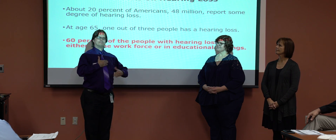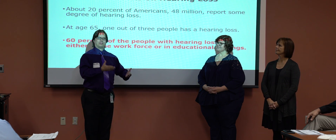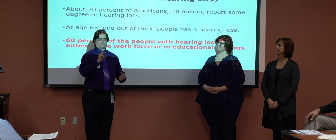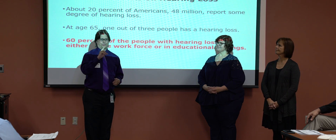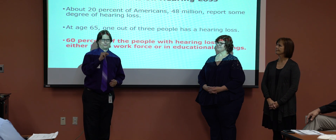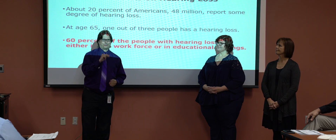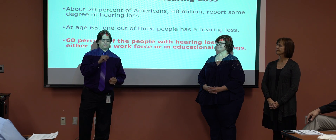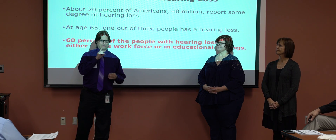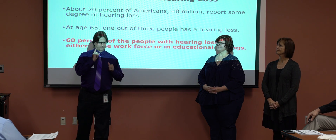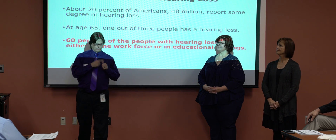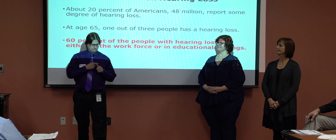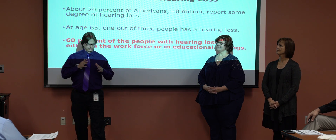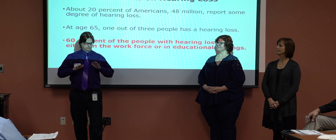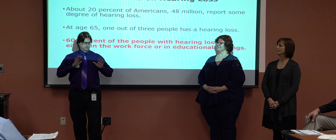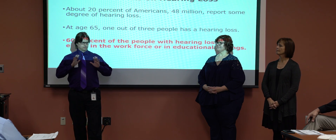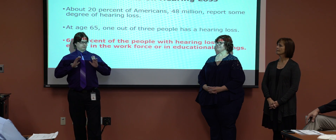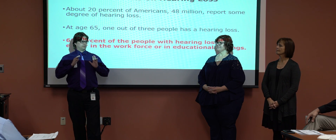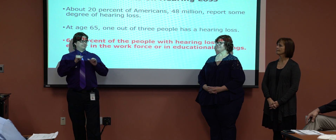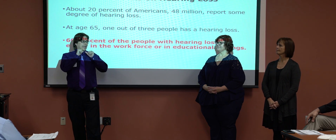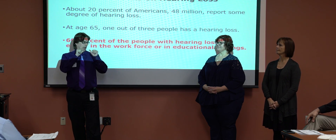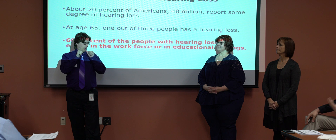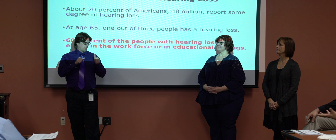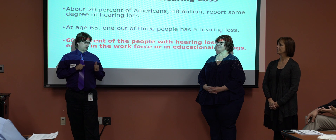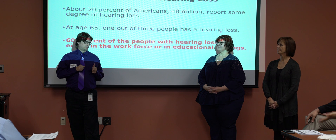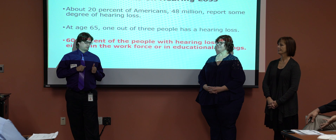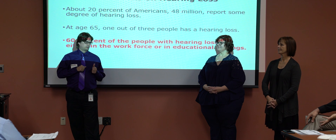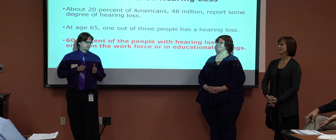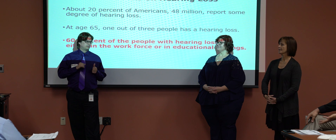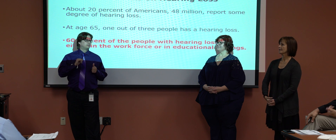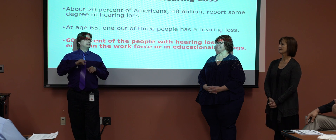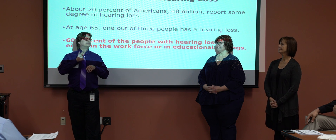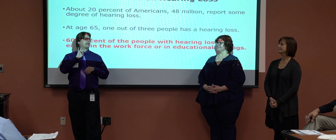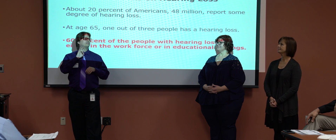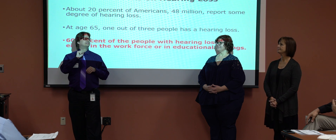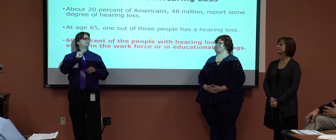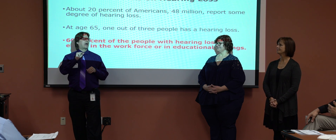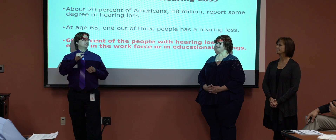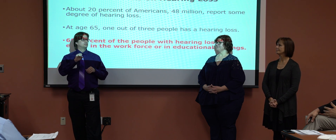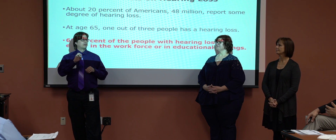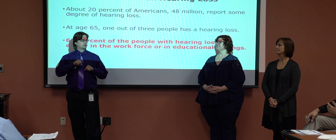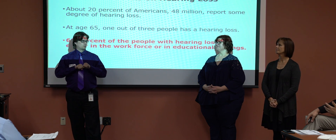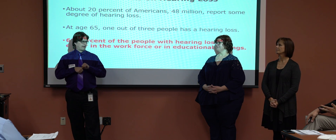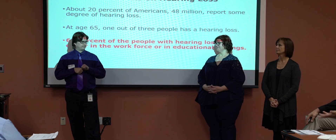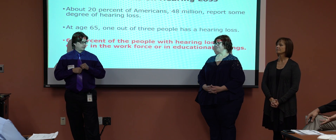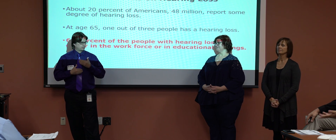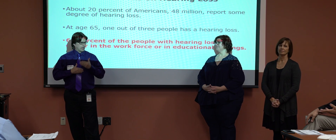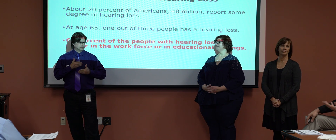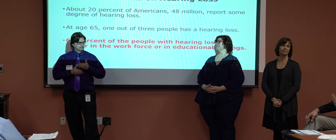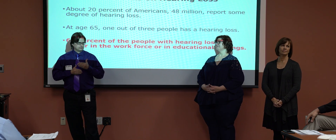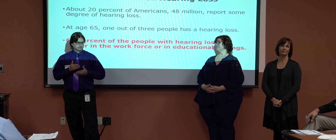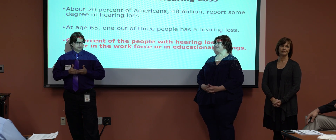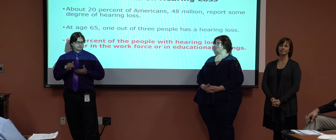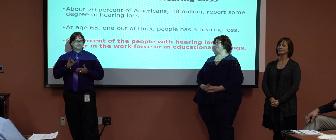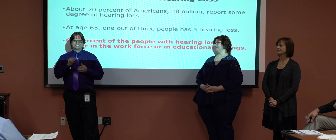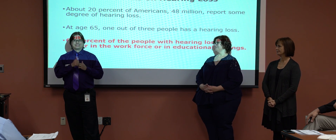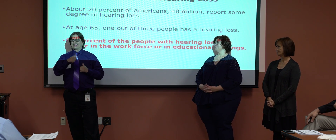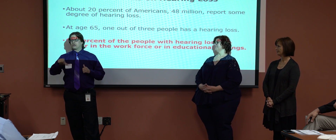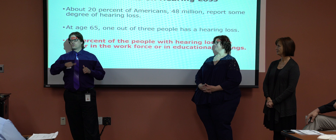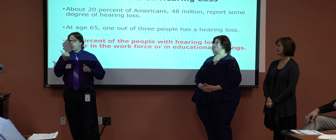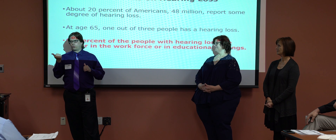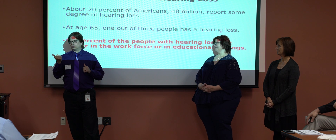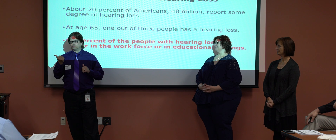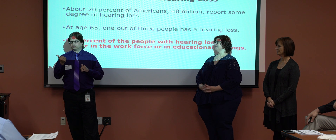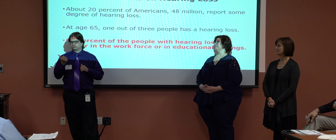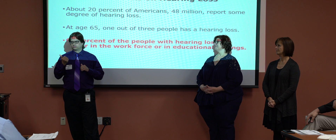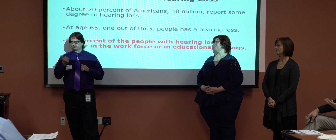hearing. They're not going to admit that. There's going to be denial associated with that. Again, the 7 stages